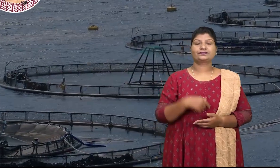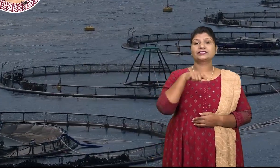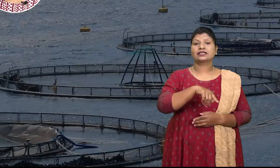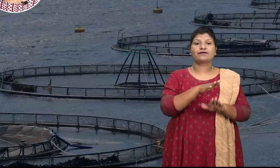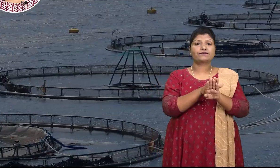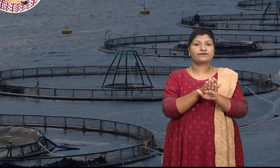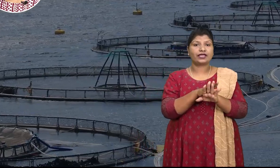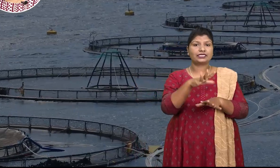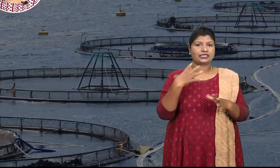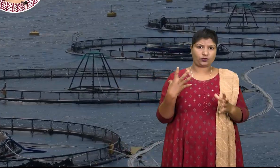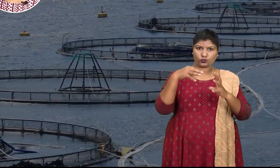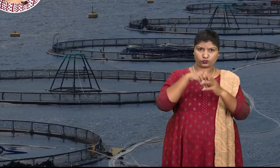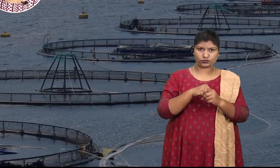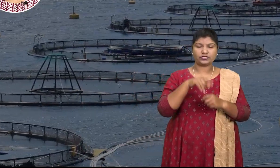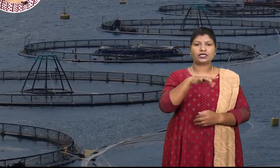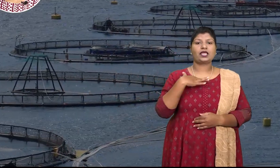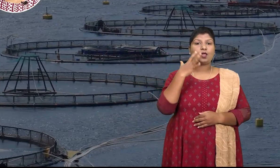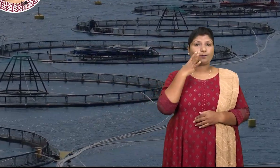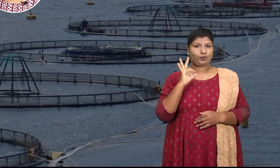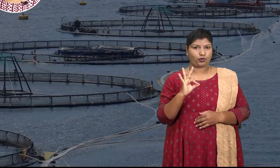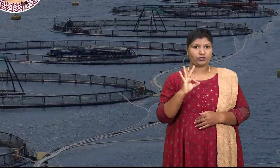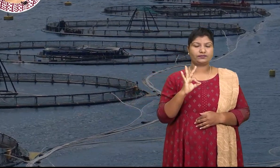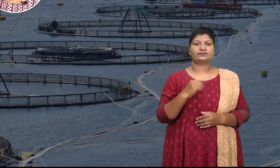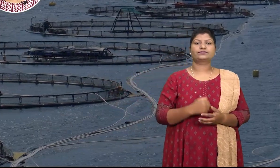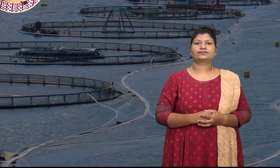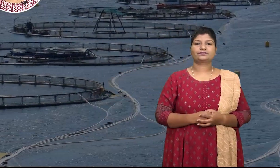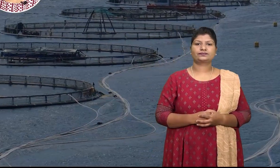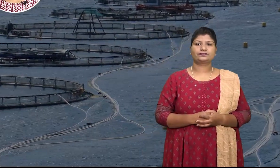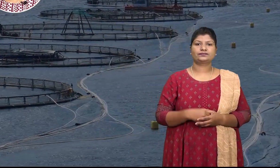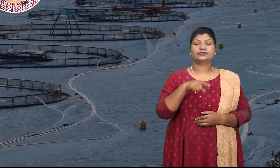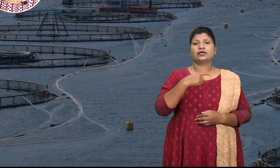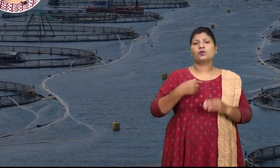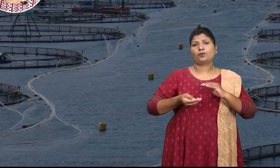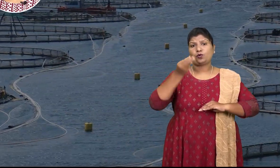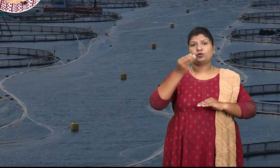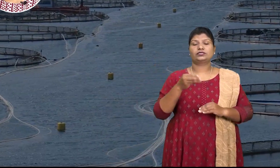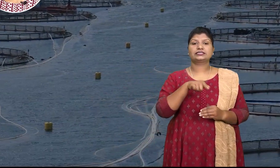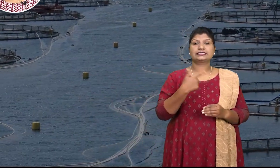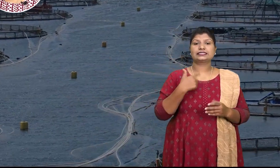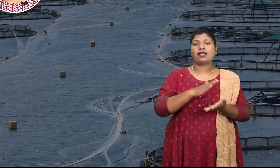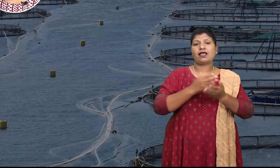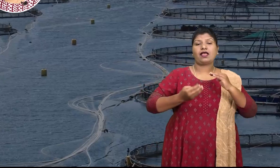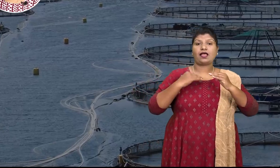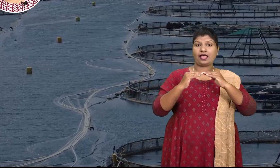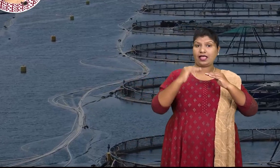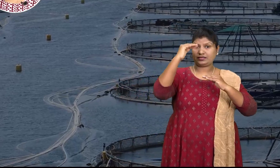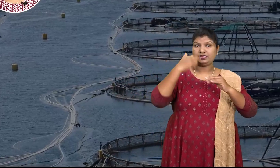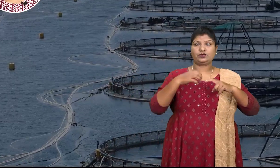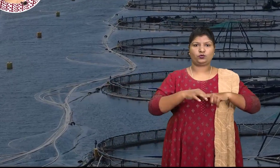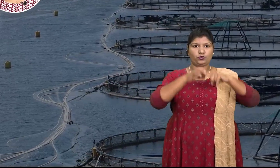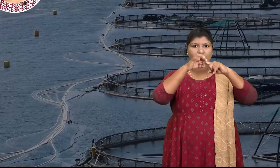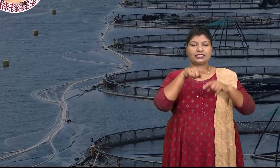Fish constitute an important and rich source of high quality animal